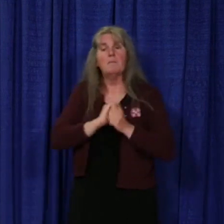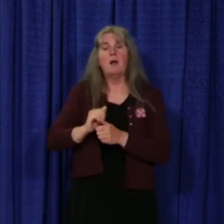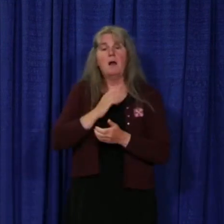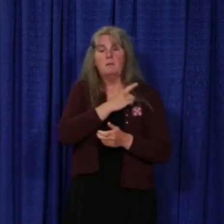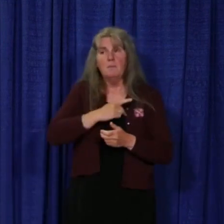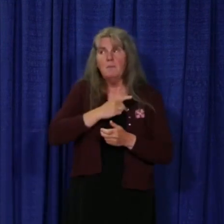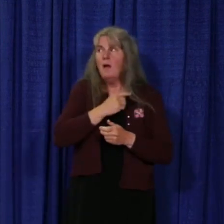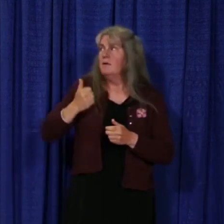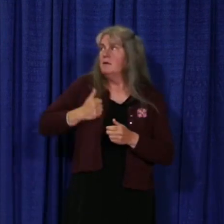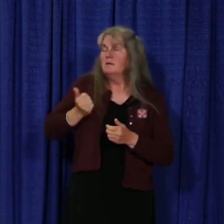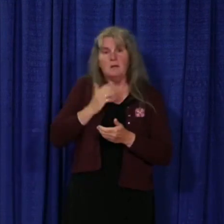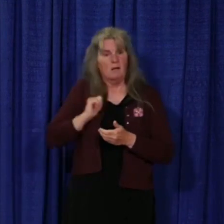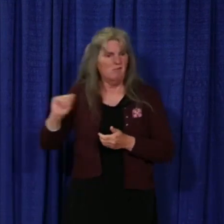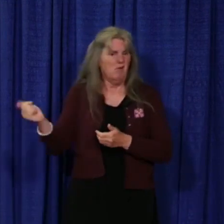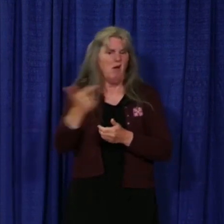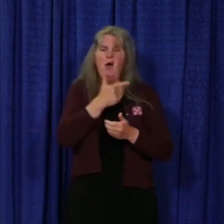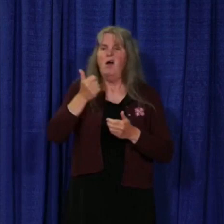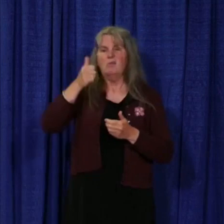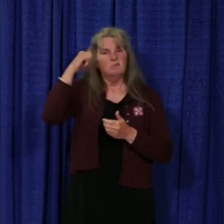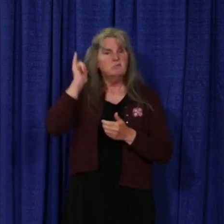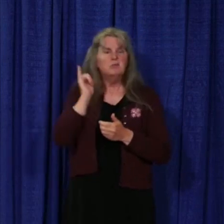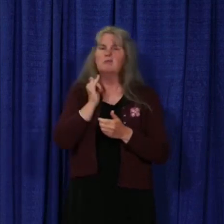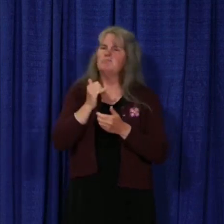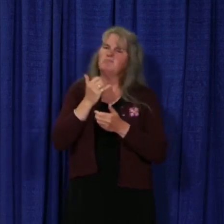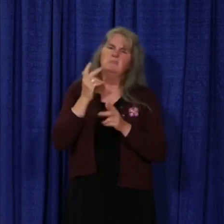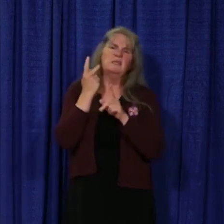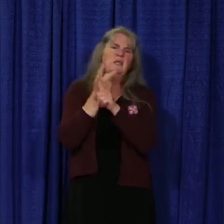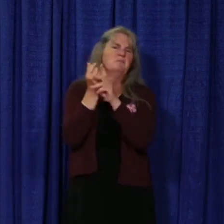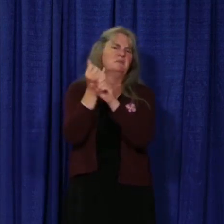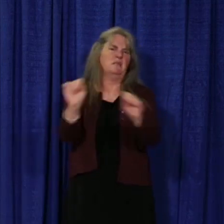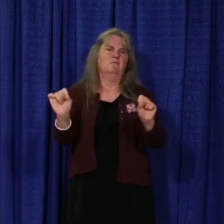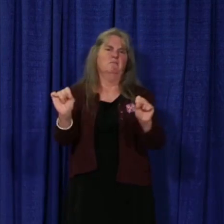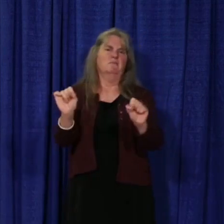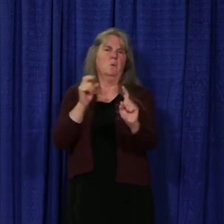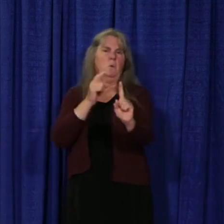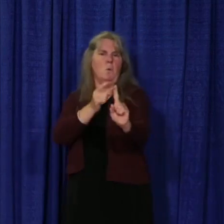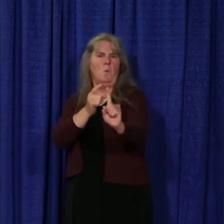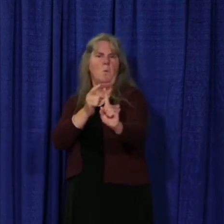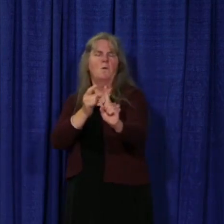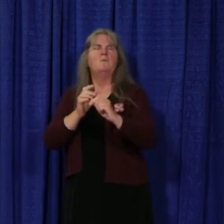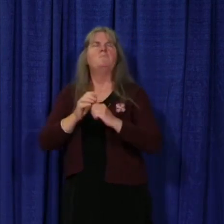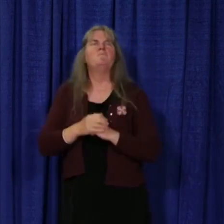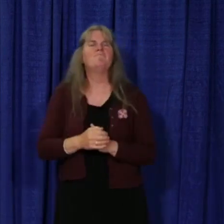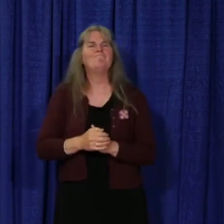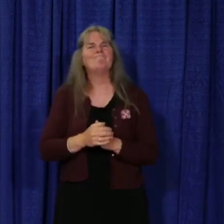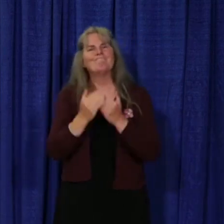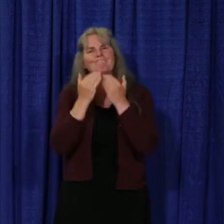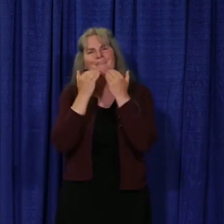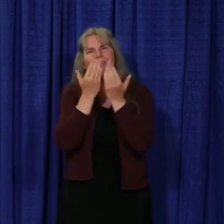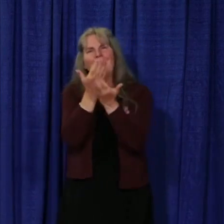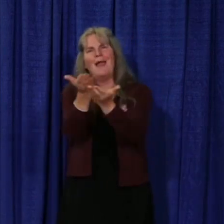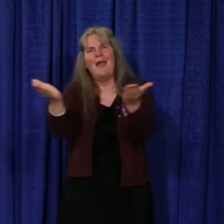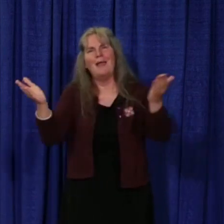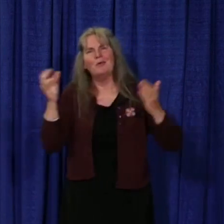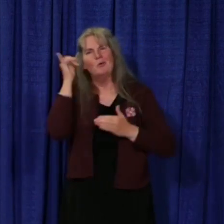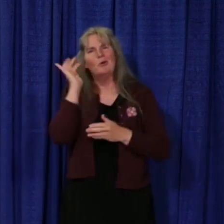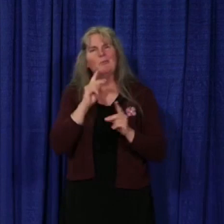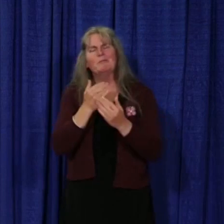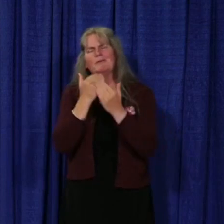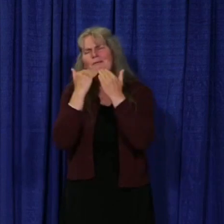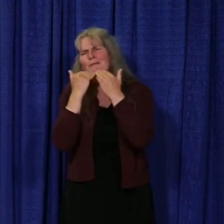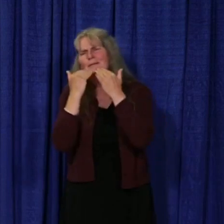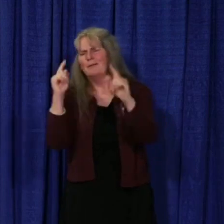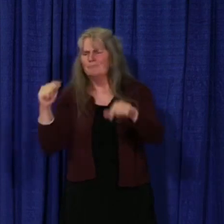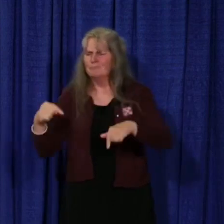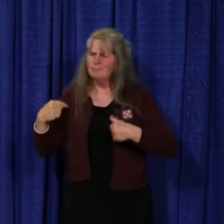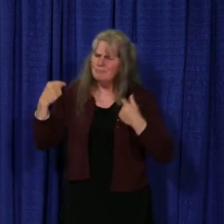of Yukoners and all Canadians. Once again, I must thank Yukoners for all that they are doing.